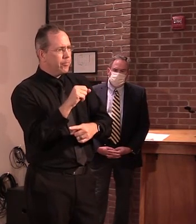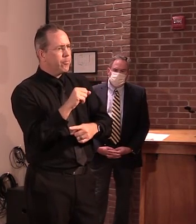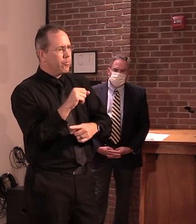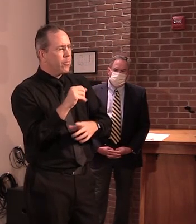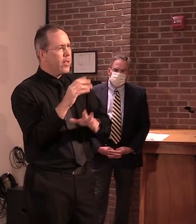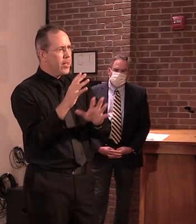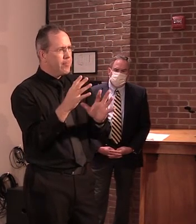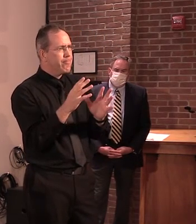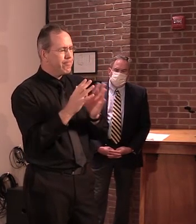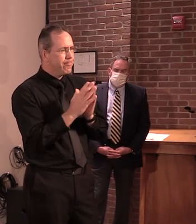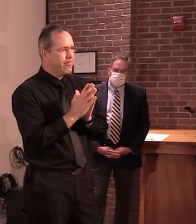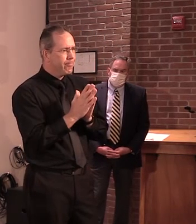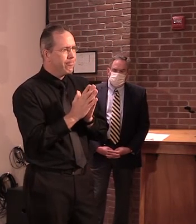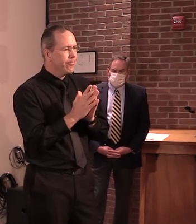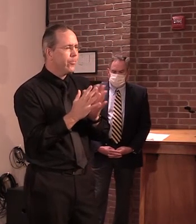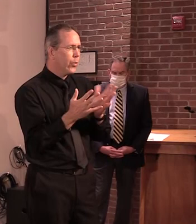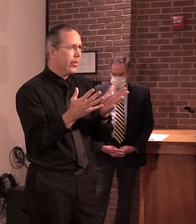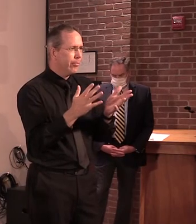depends,